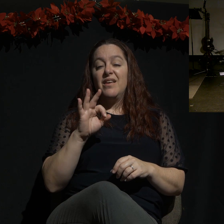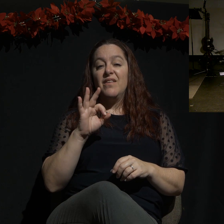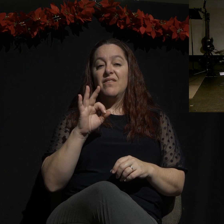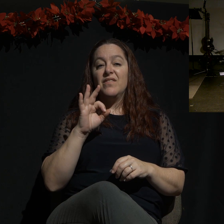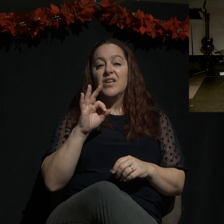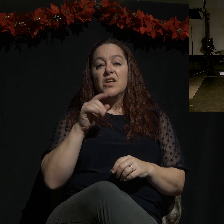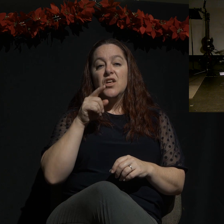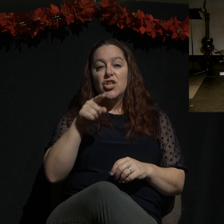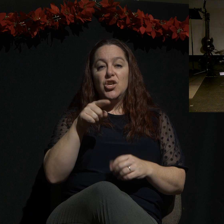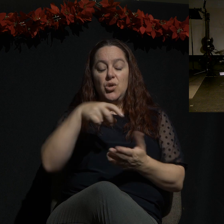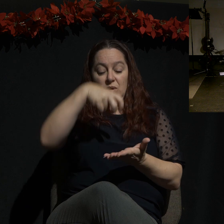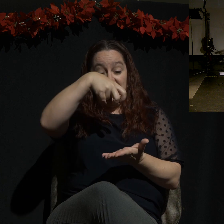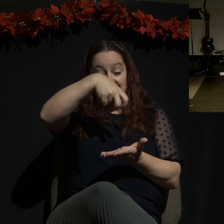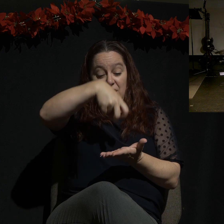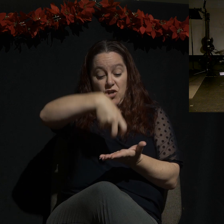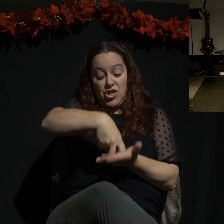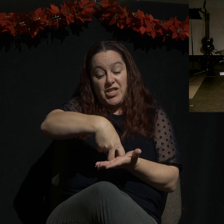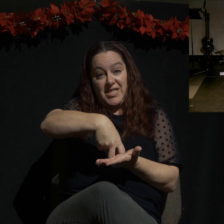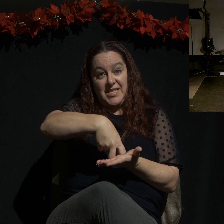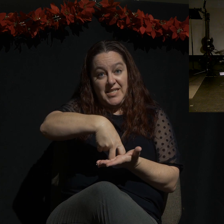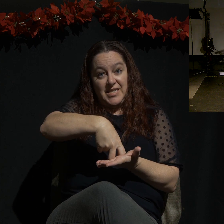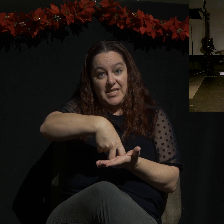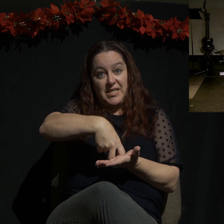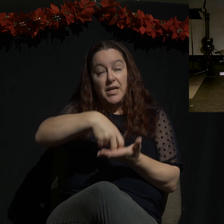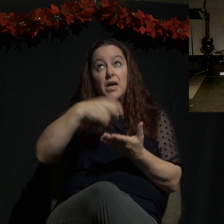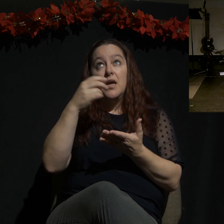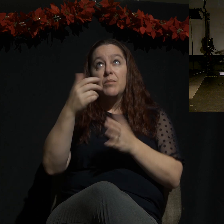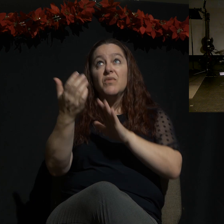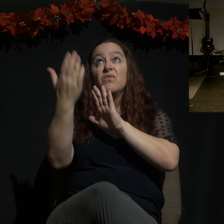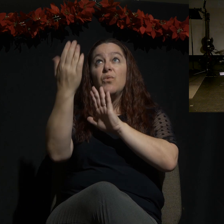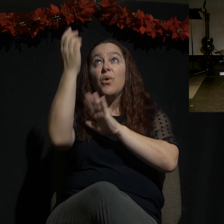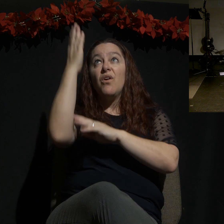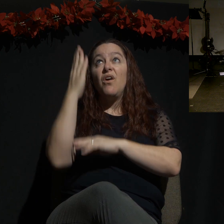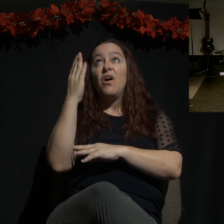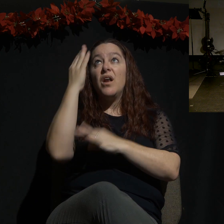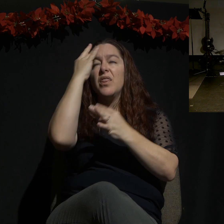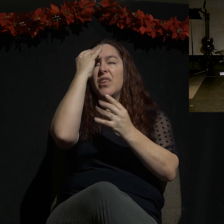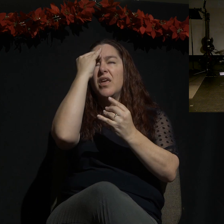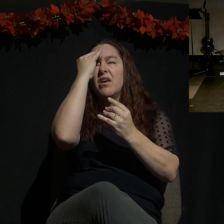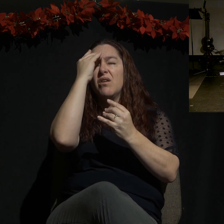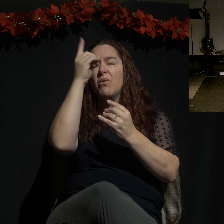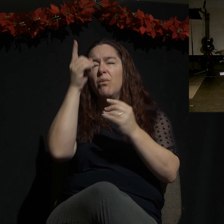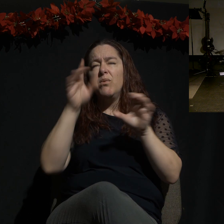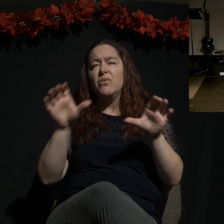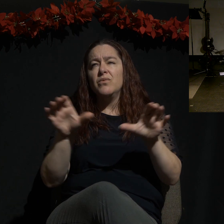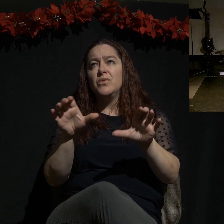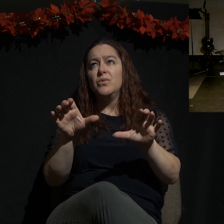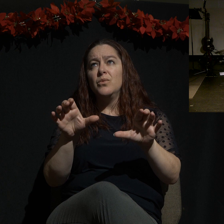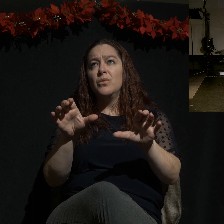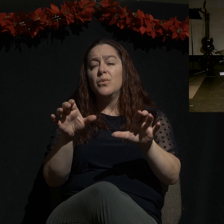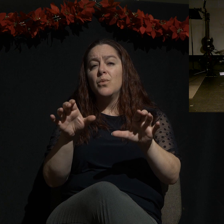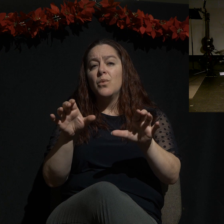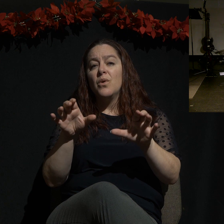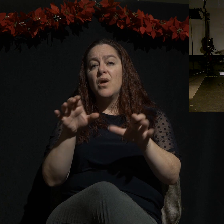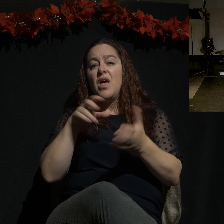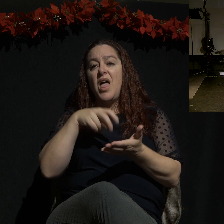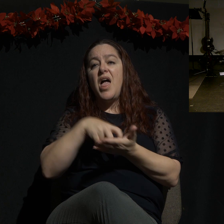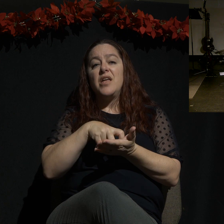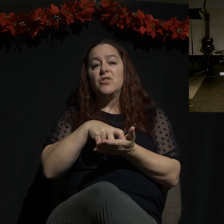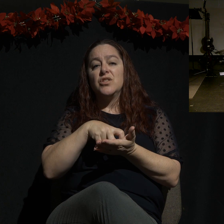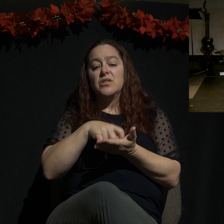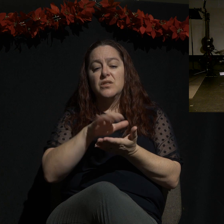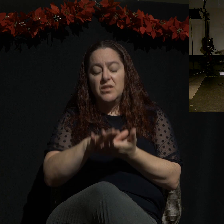down on your knees before God and as you think about what he's done and it just drives you to the